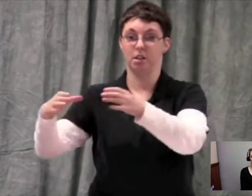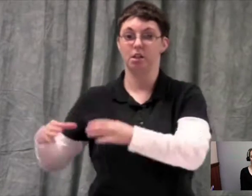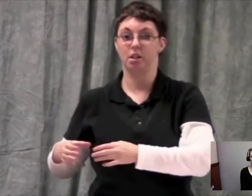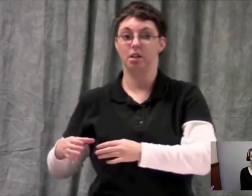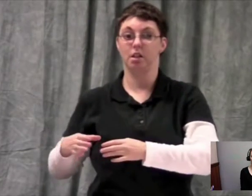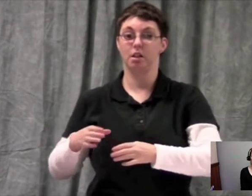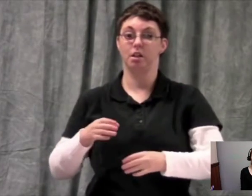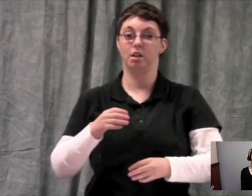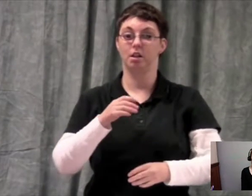in a clock,